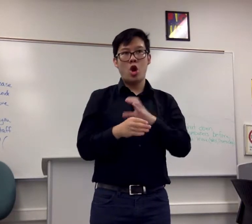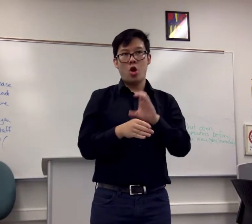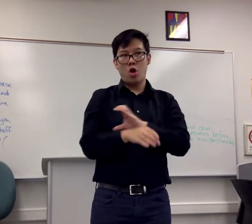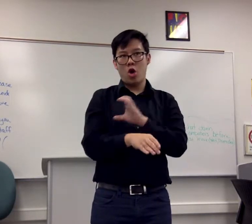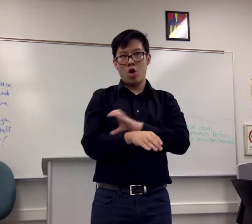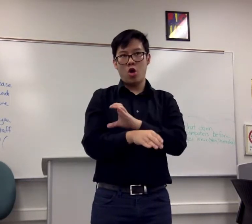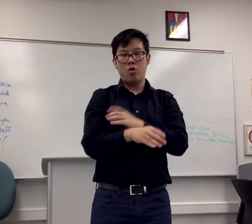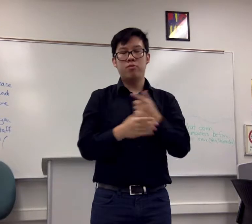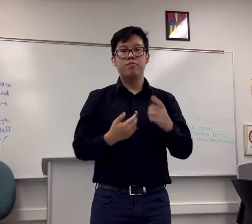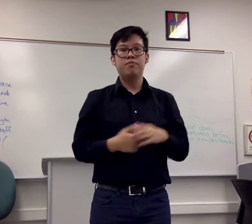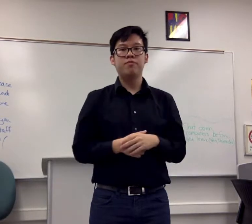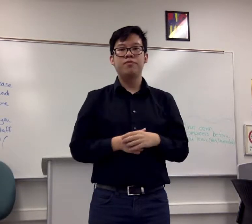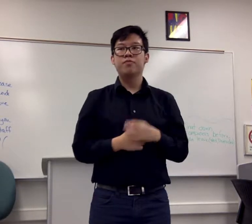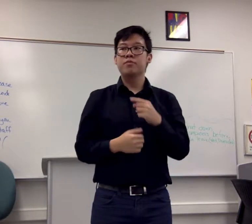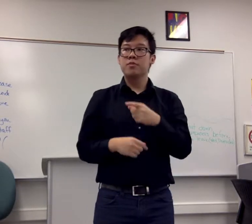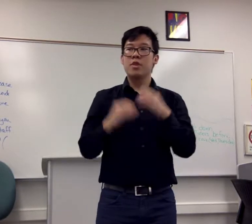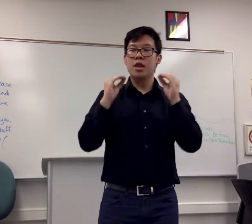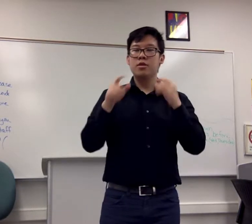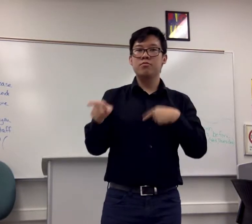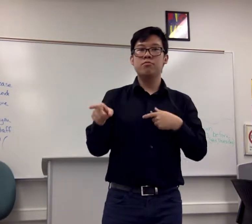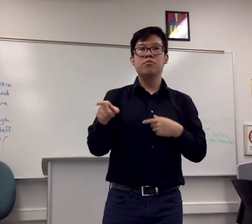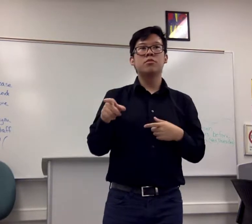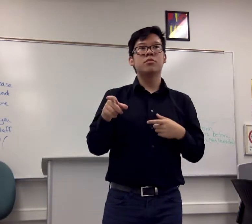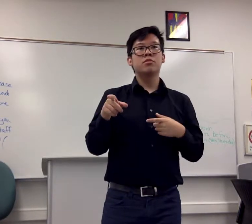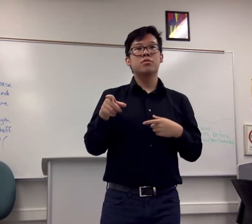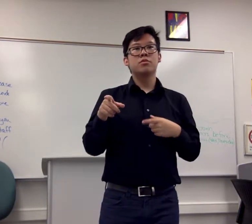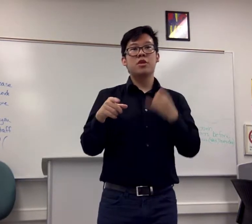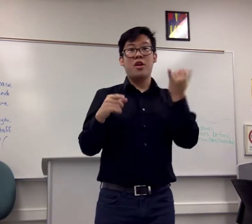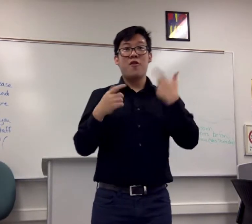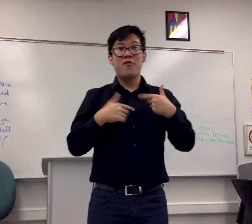That's correct. If you've ever seen this, my 600-pound life.